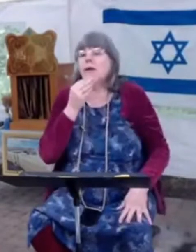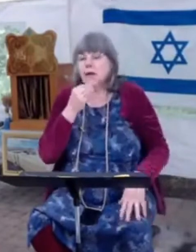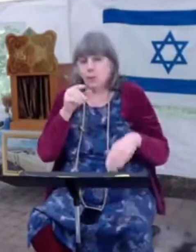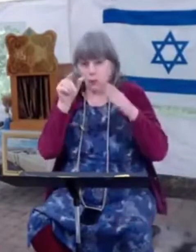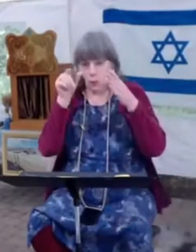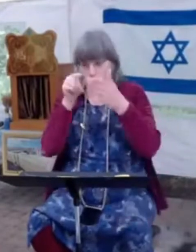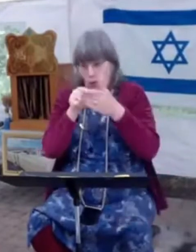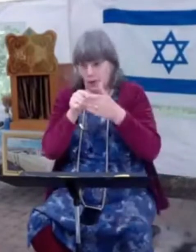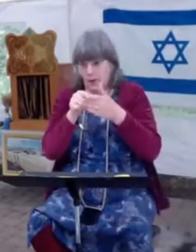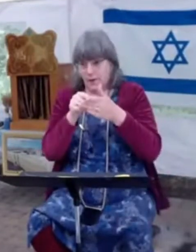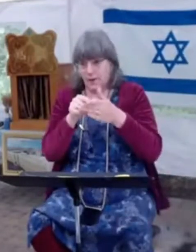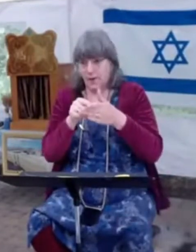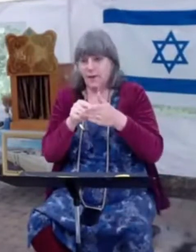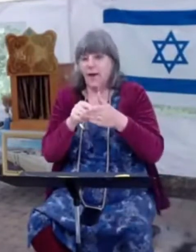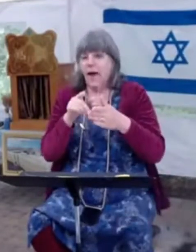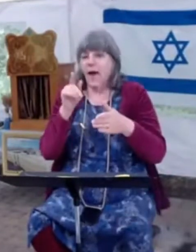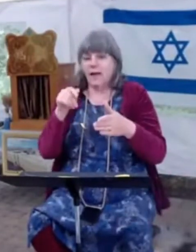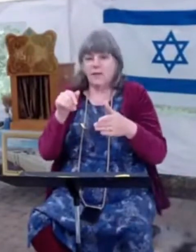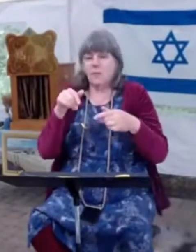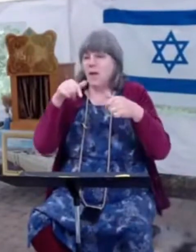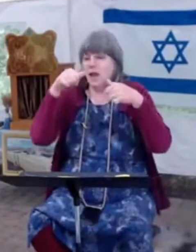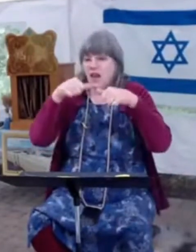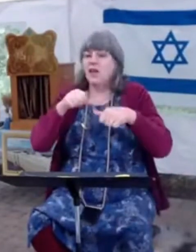are the same.